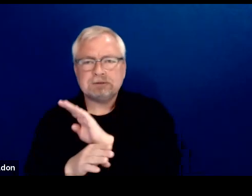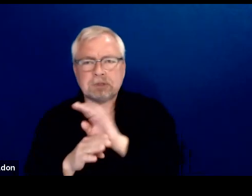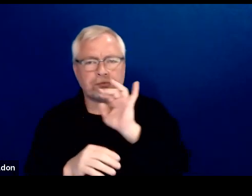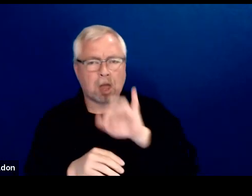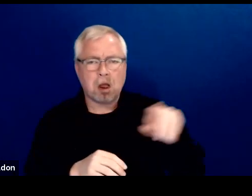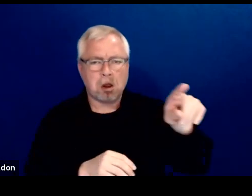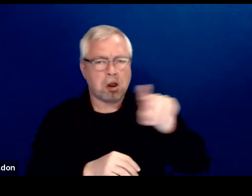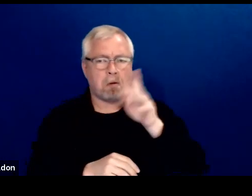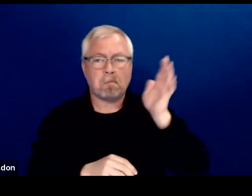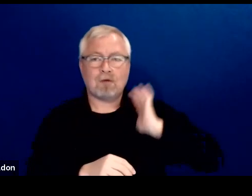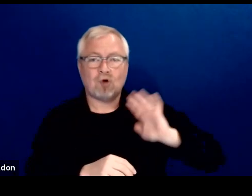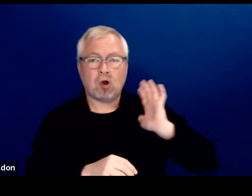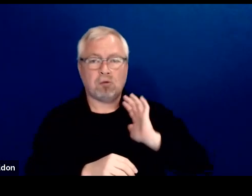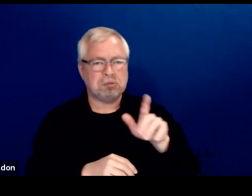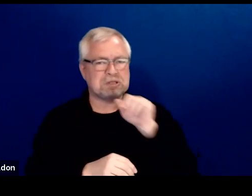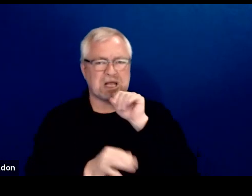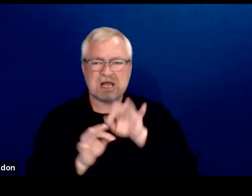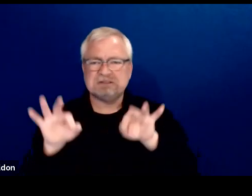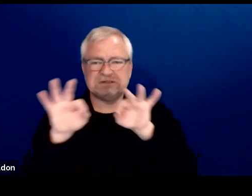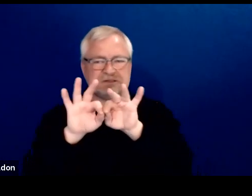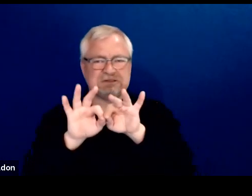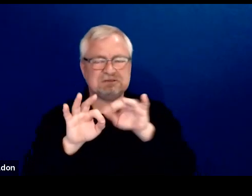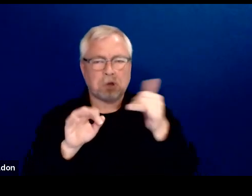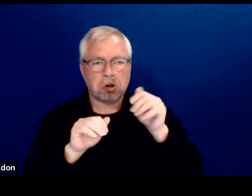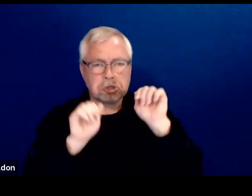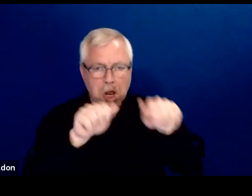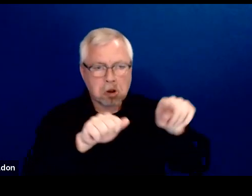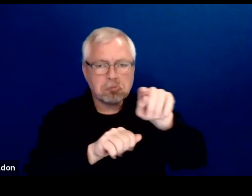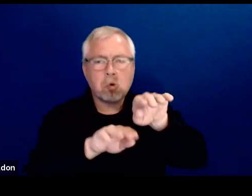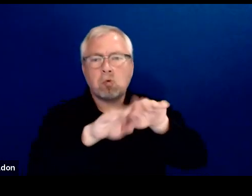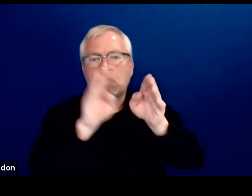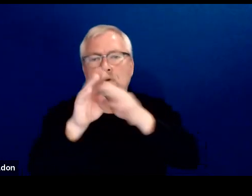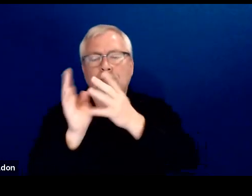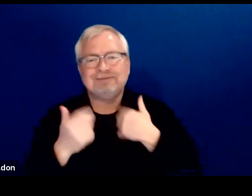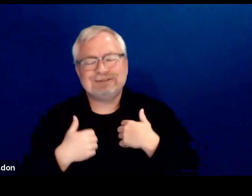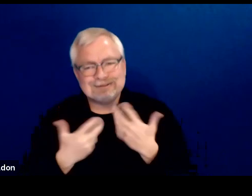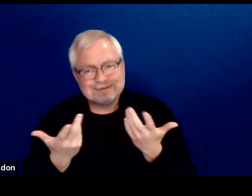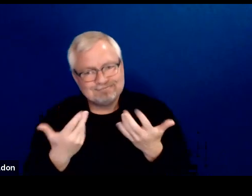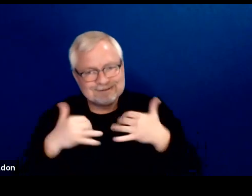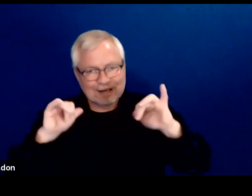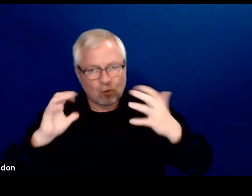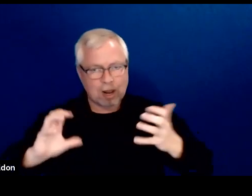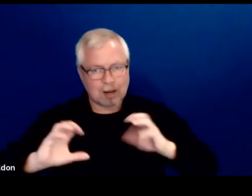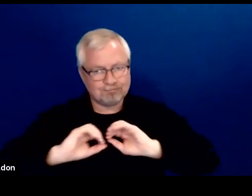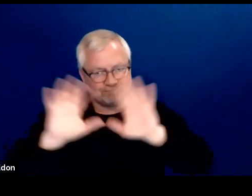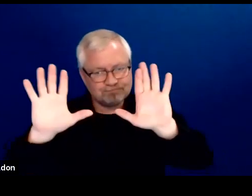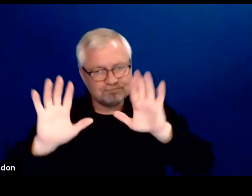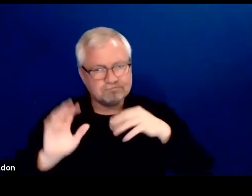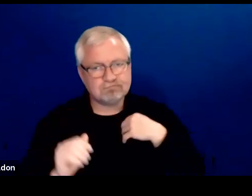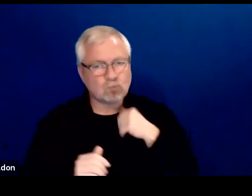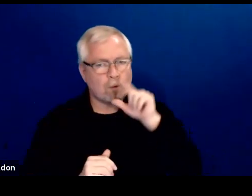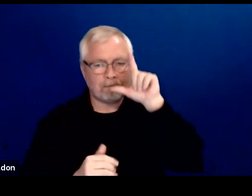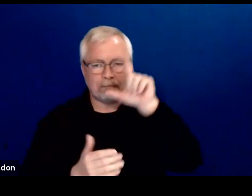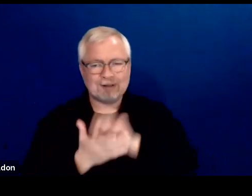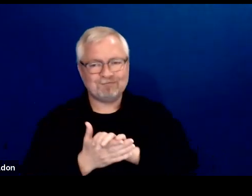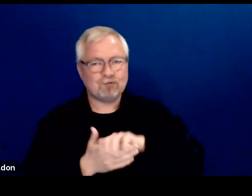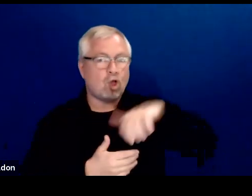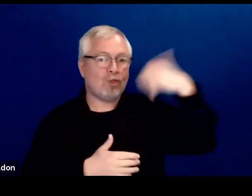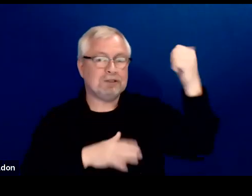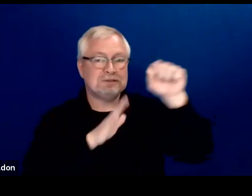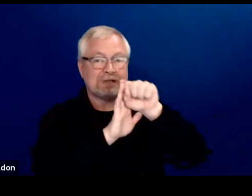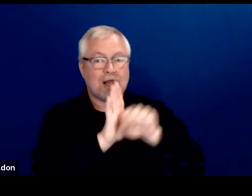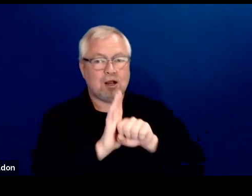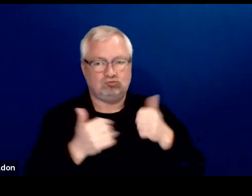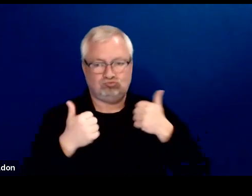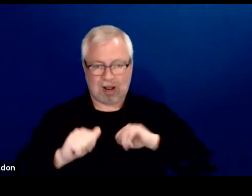clear about this. I don't believe any other state has tried to do this at this point. I will not sacrifice the health of Minnesotans